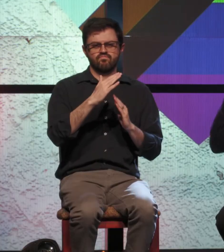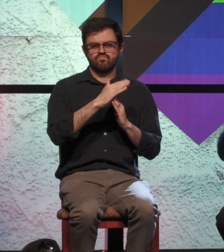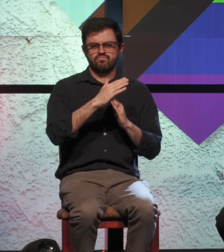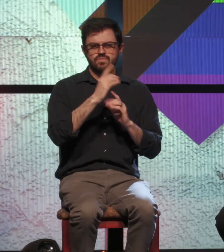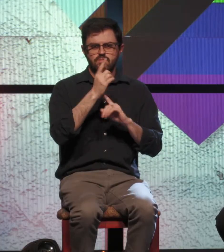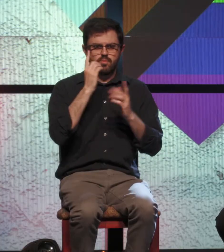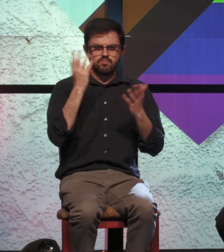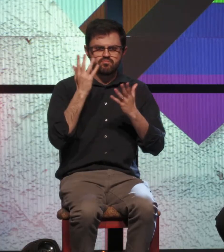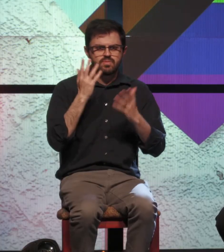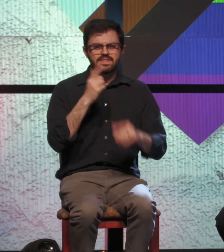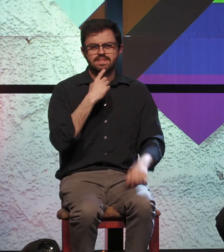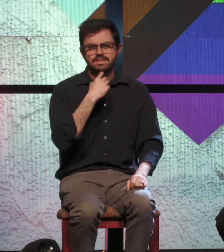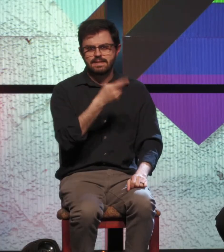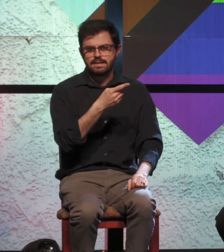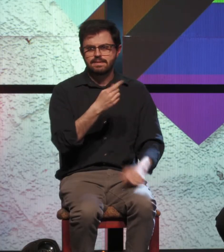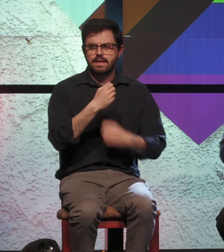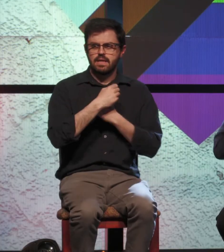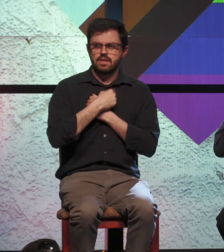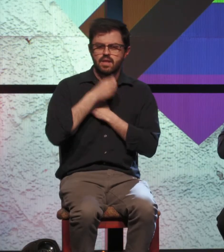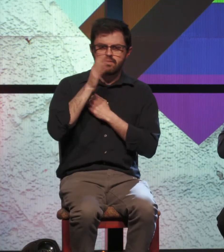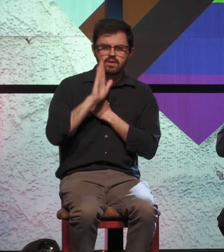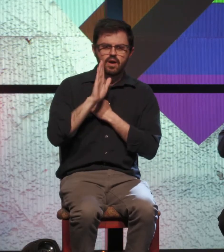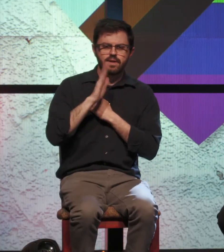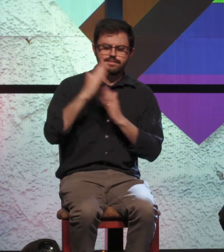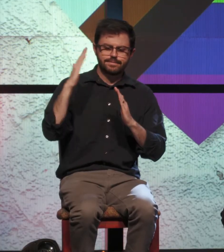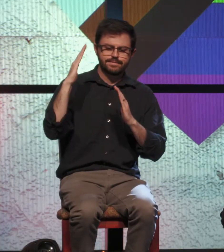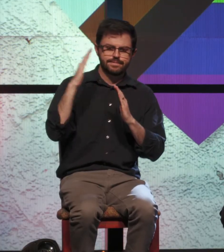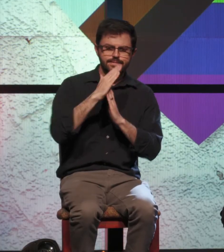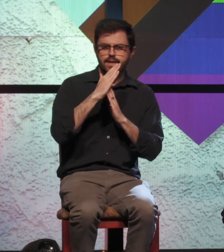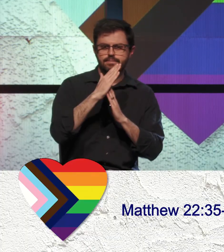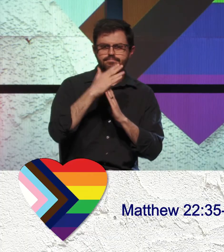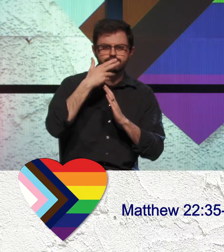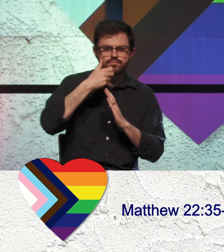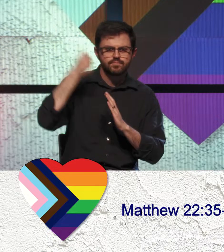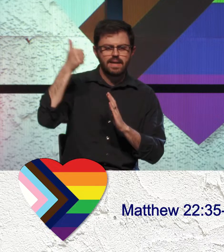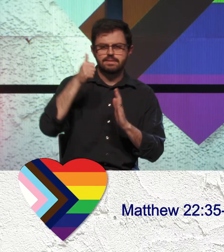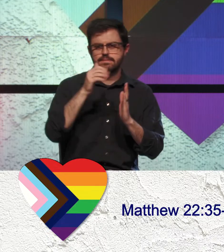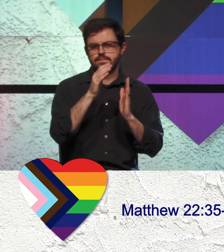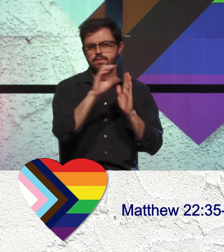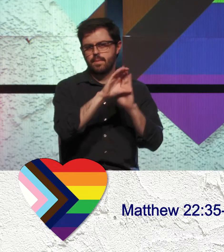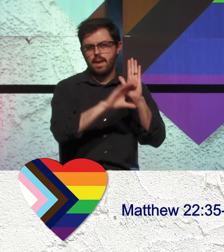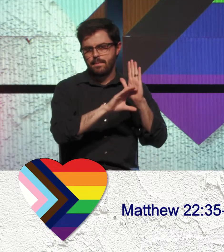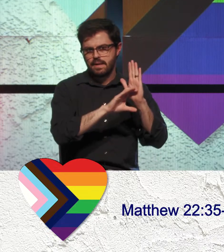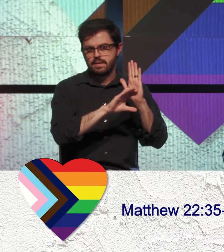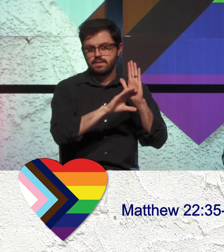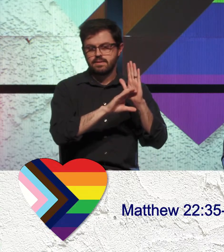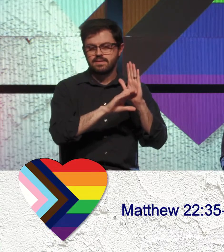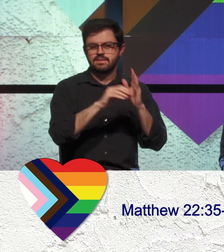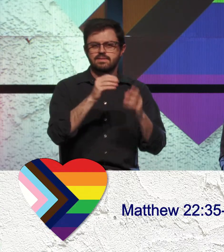greatest commandment, right? Like, he's asked in Matthew chapter 22, right?